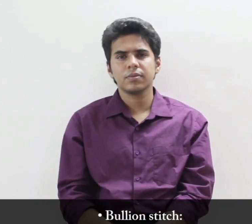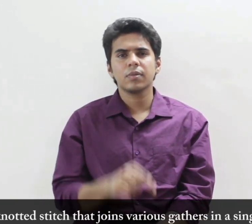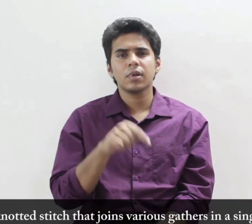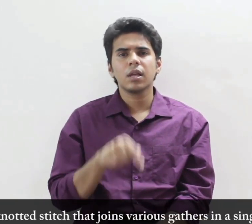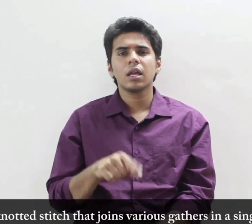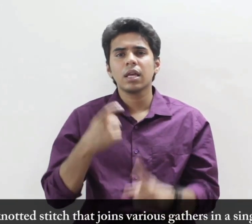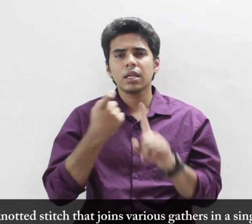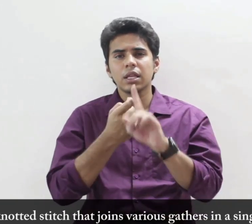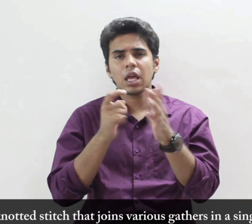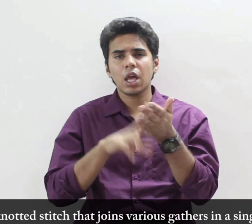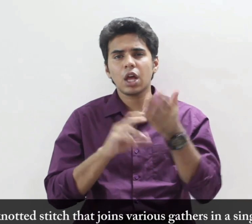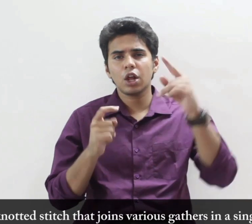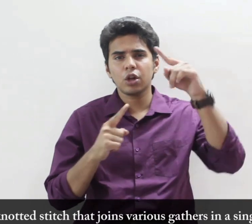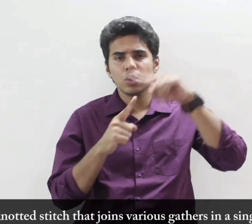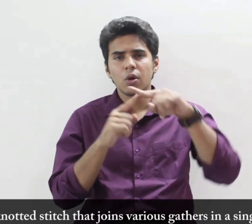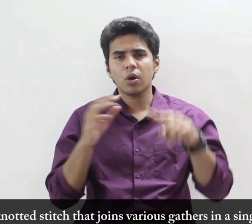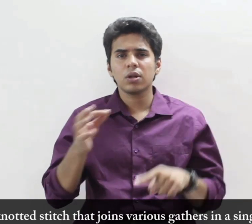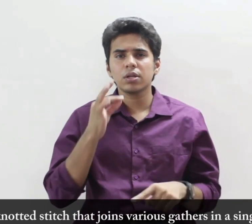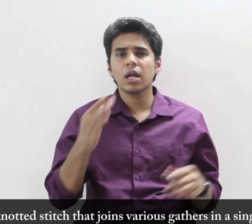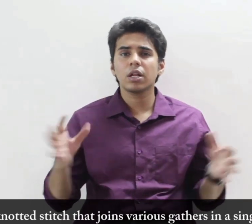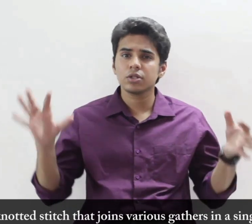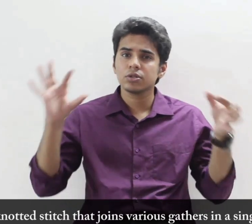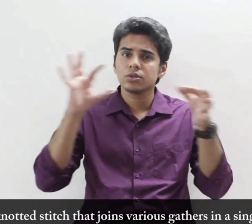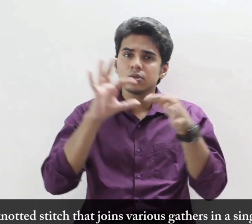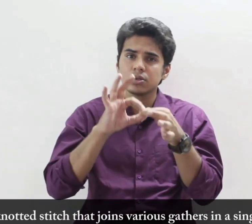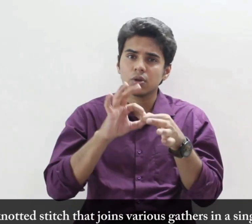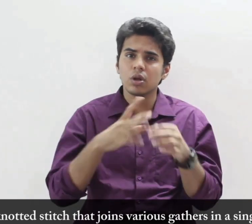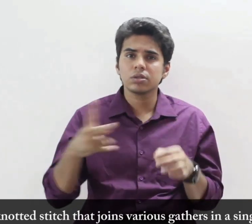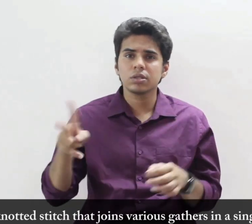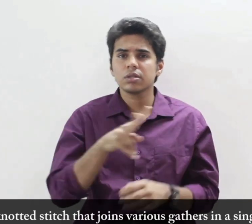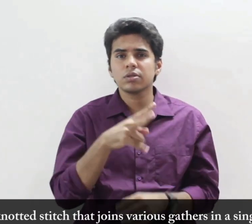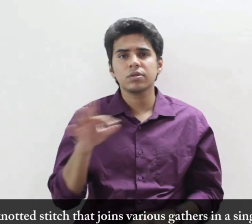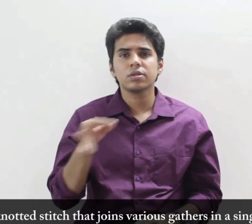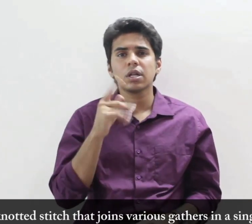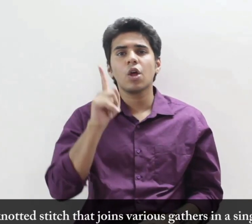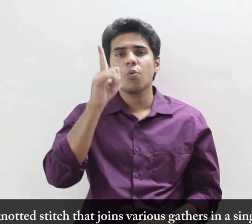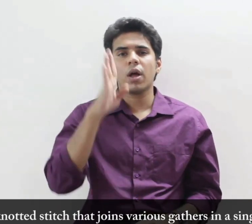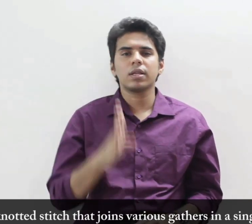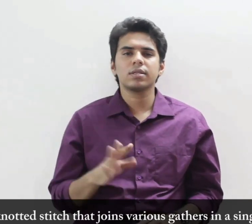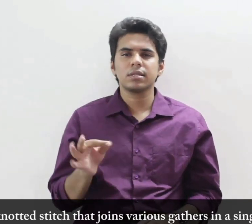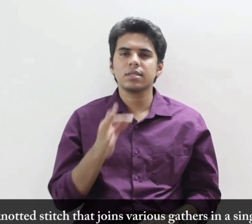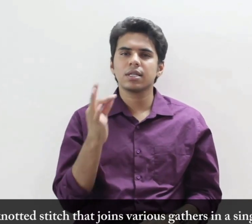A knotted stitch that joins various gathers in a single stitch.